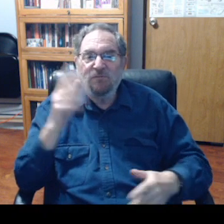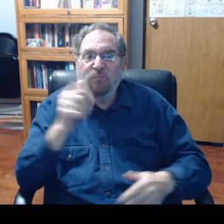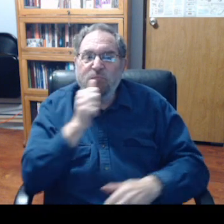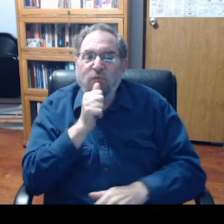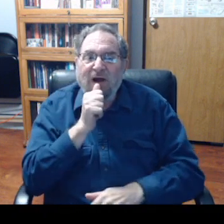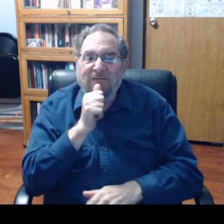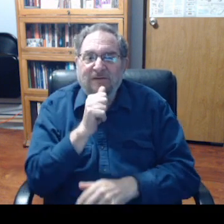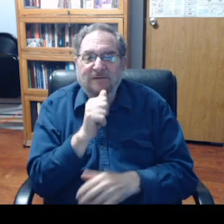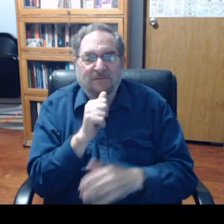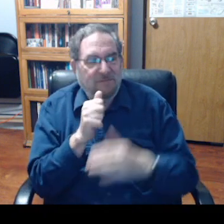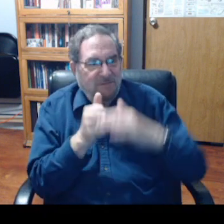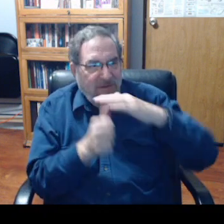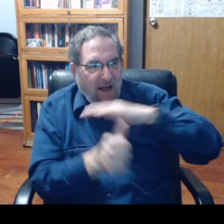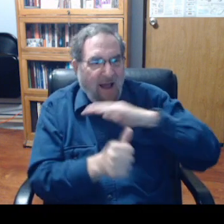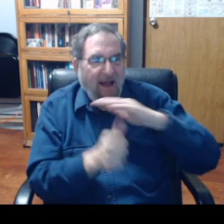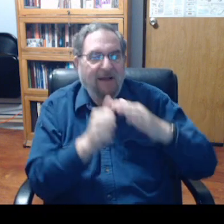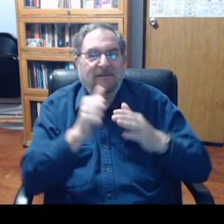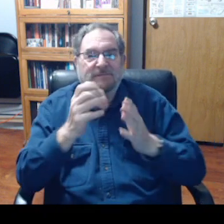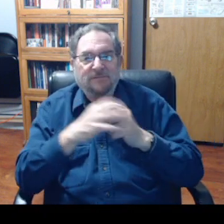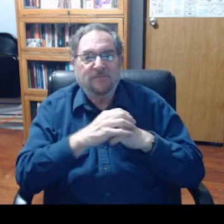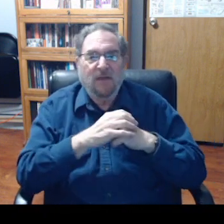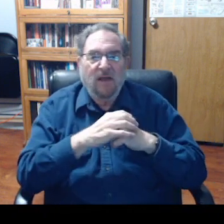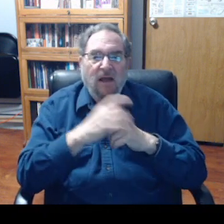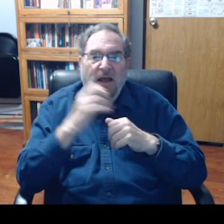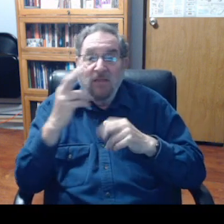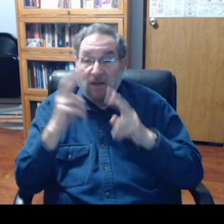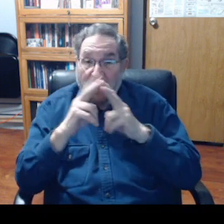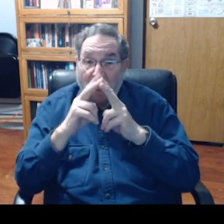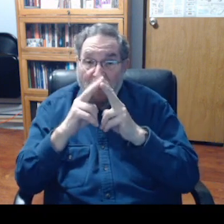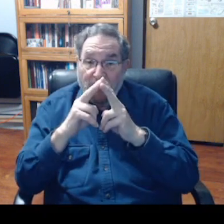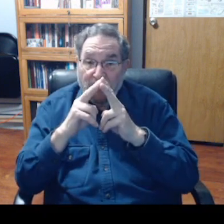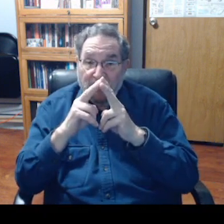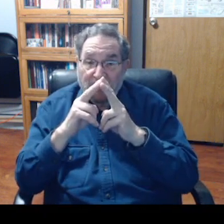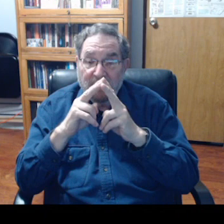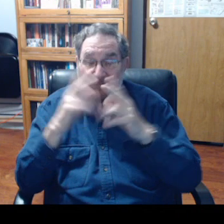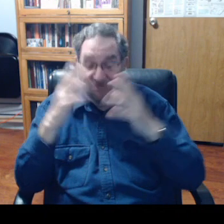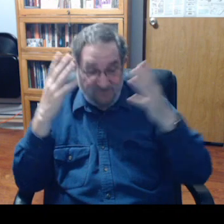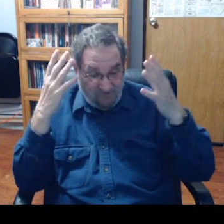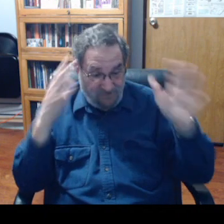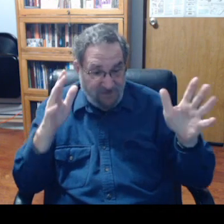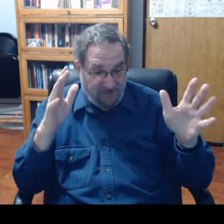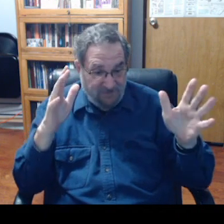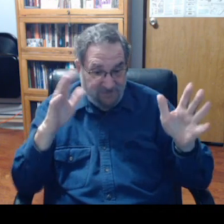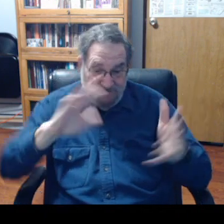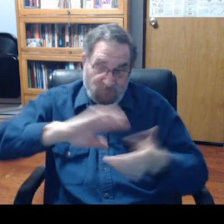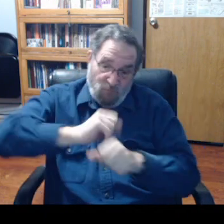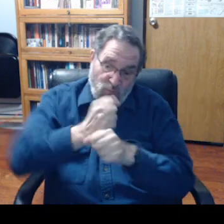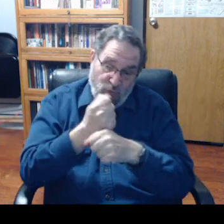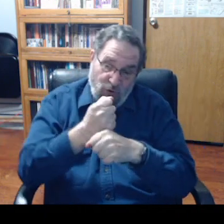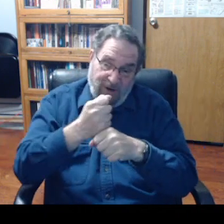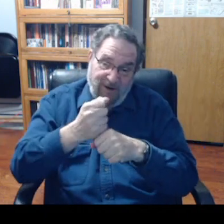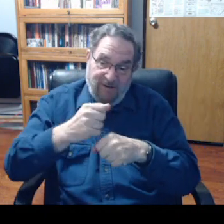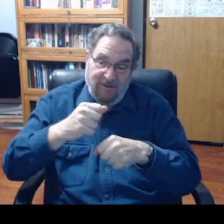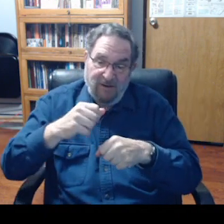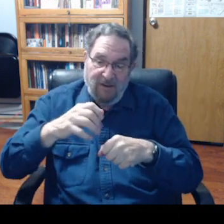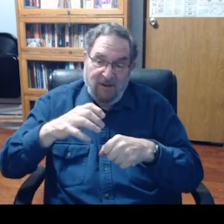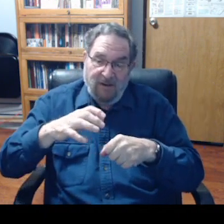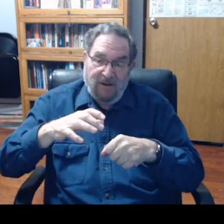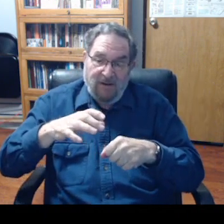seclusion, private, hide. The couple finished